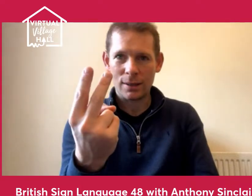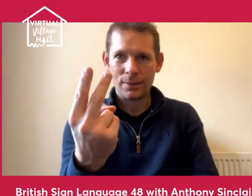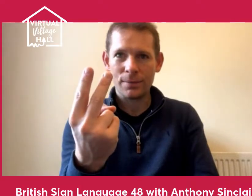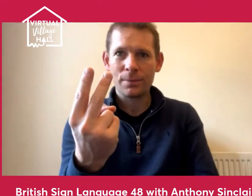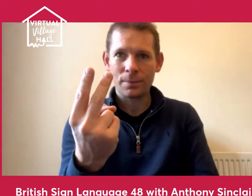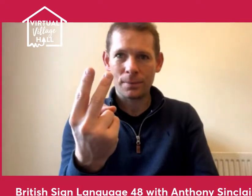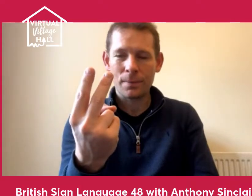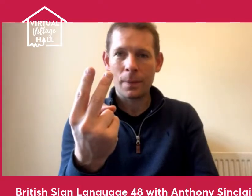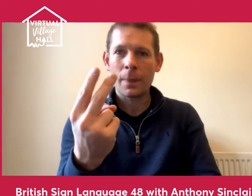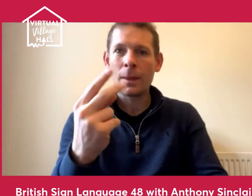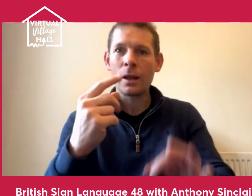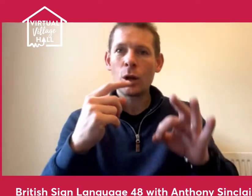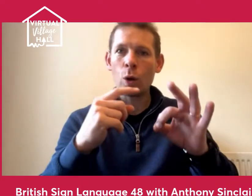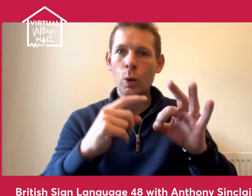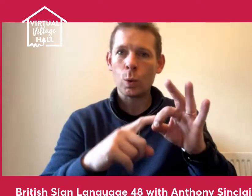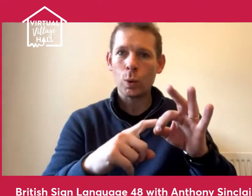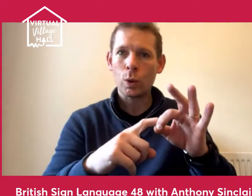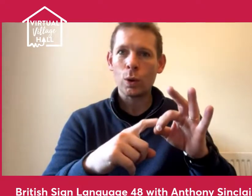2 o'clock,